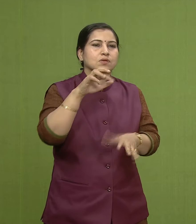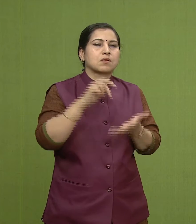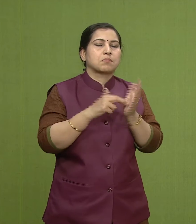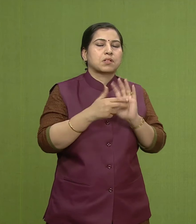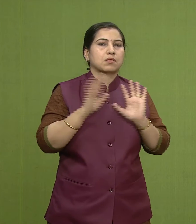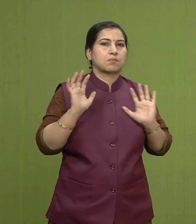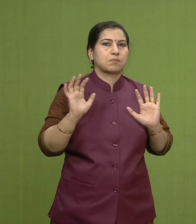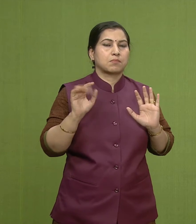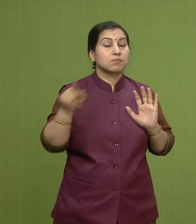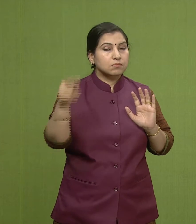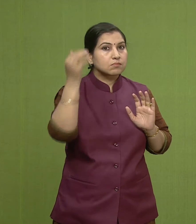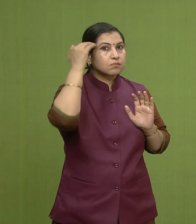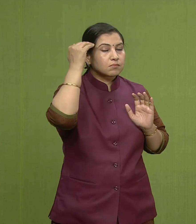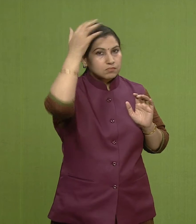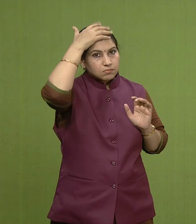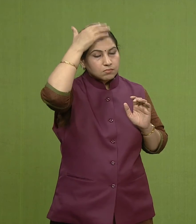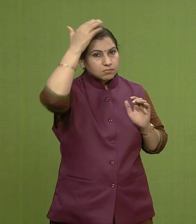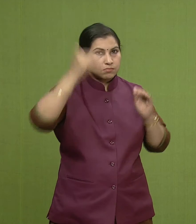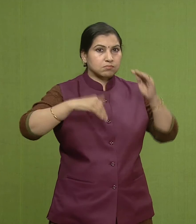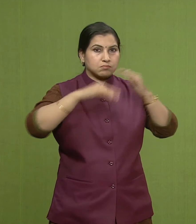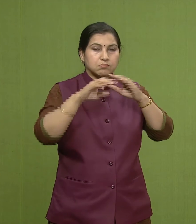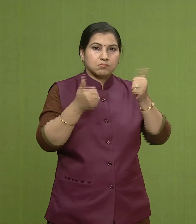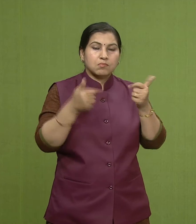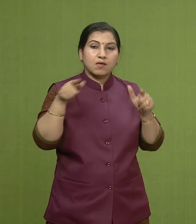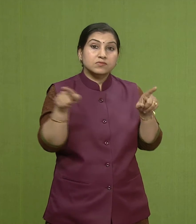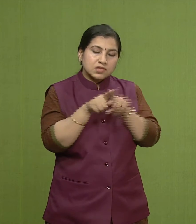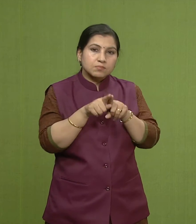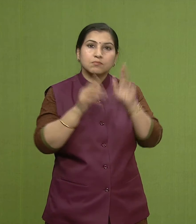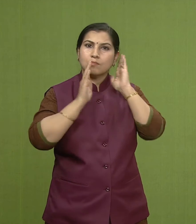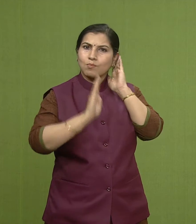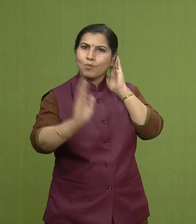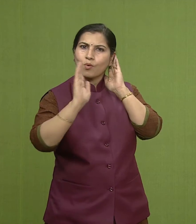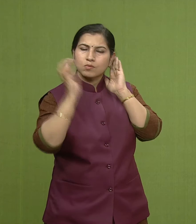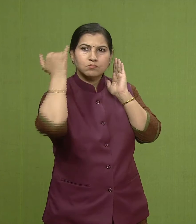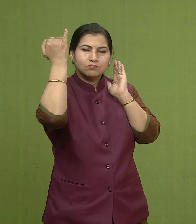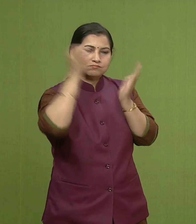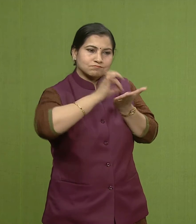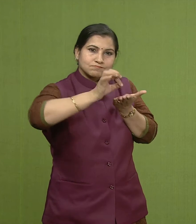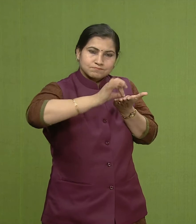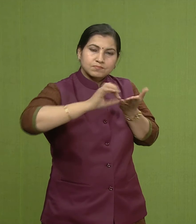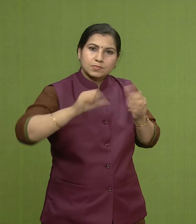Because of their ability, they can also write poetry and understand humor